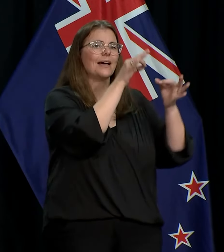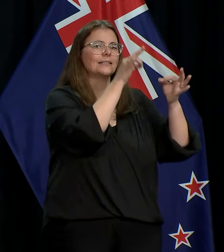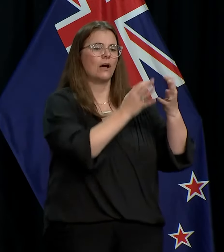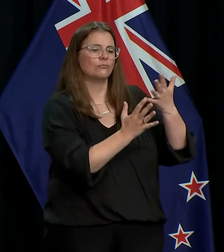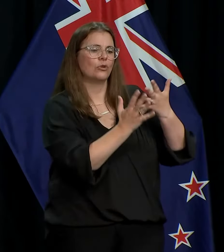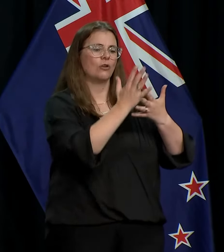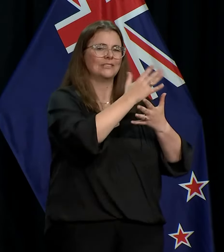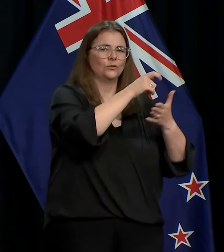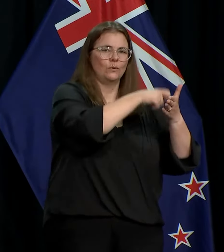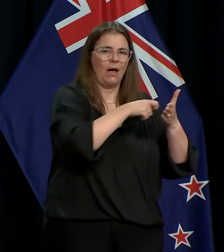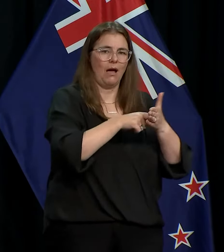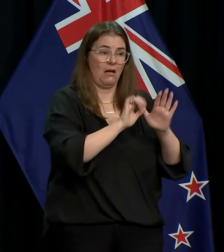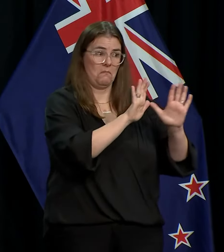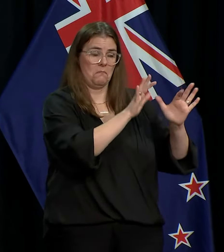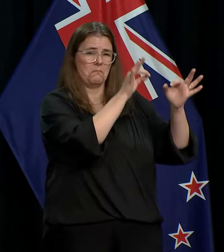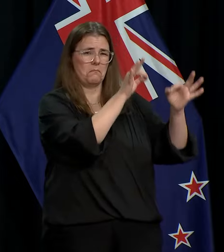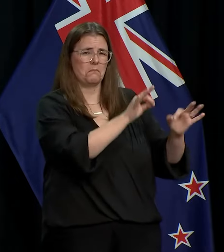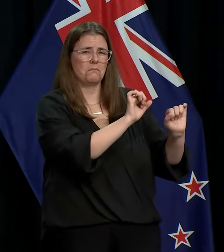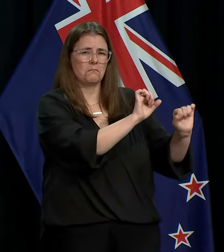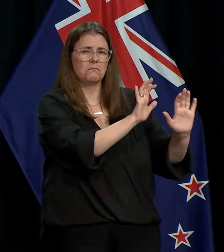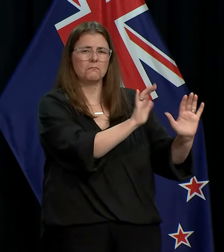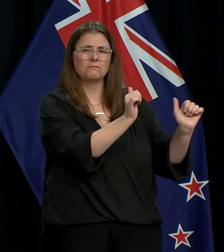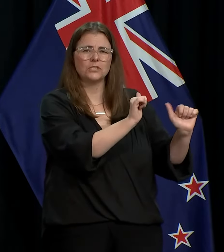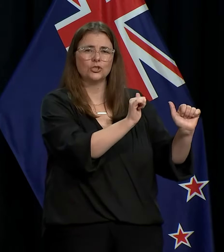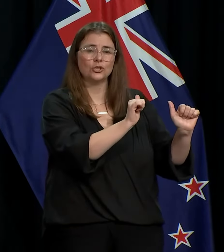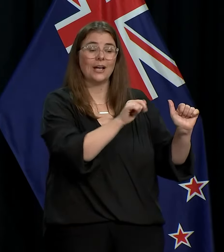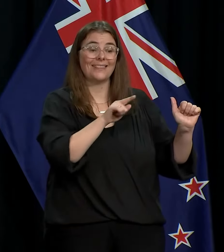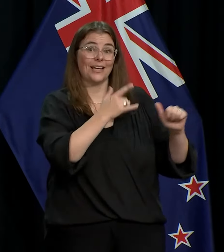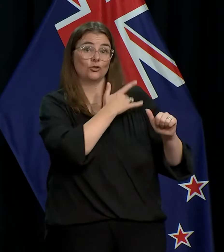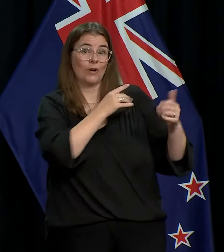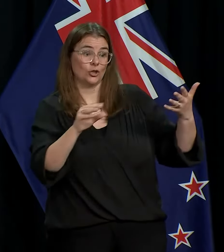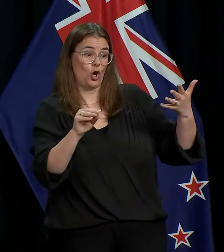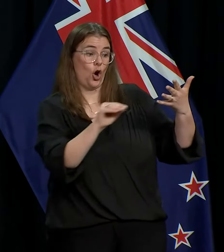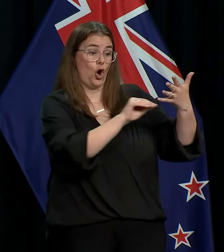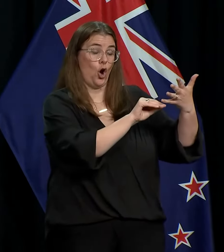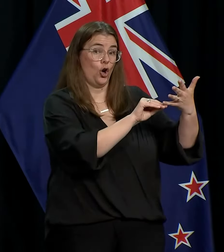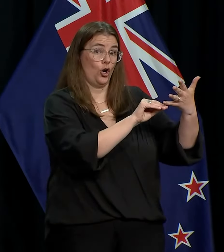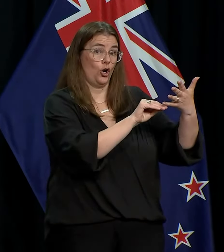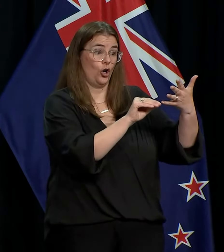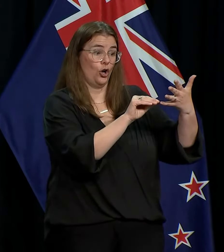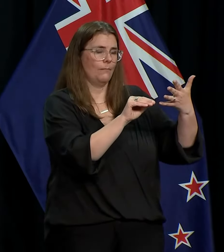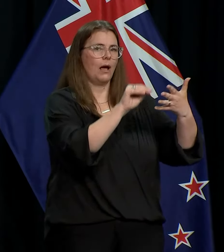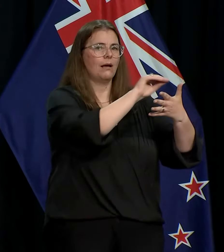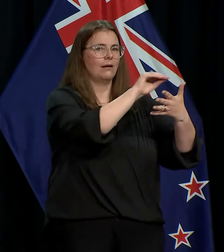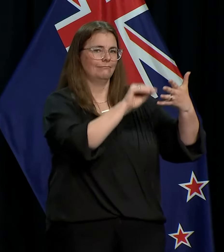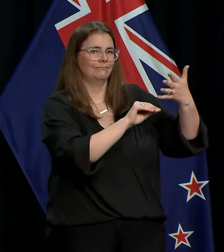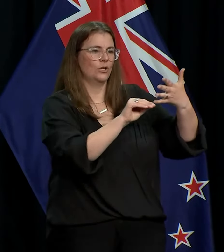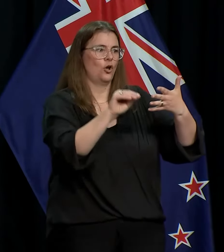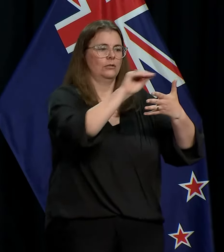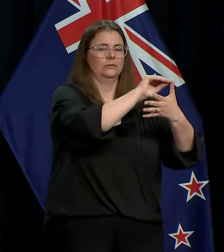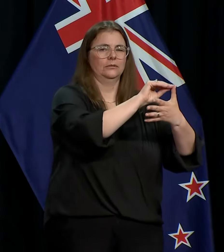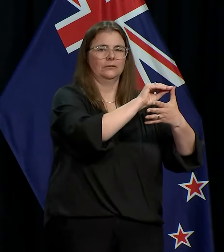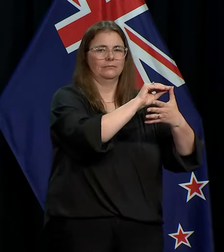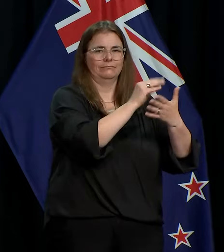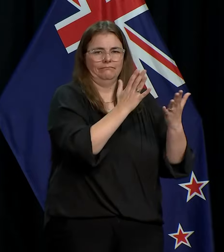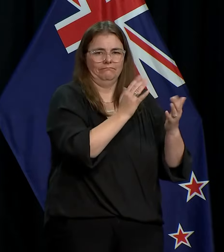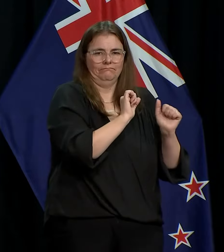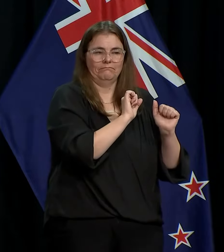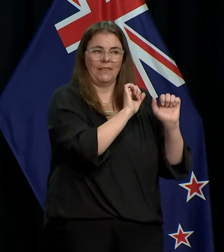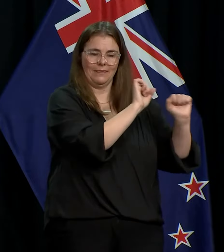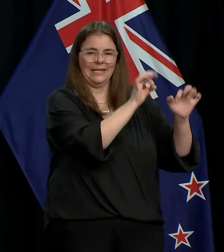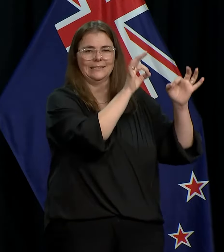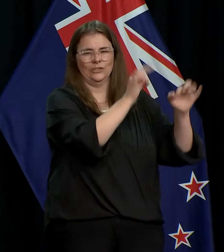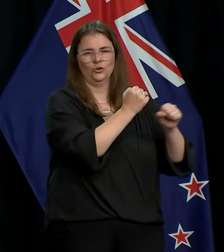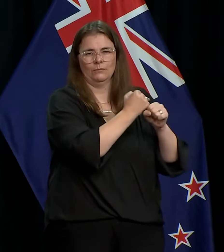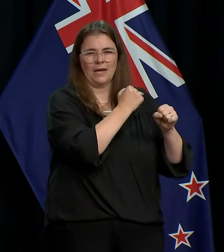first. They've done that. This particular drug is on their list but hasn't come off first in that funding extension that they have received